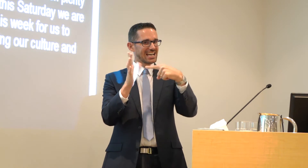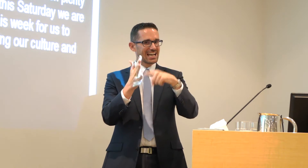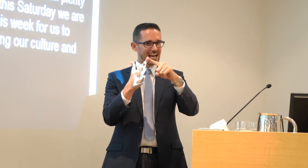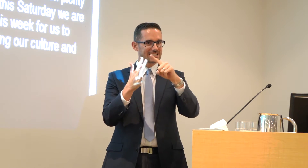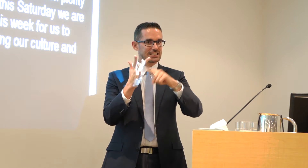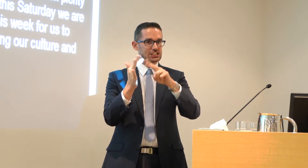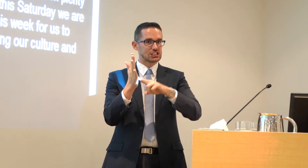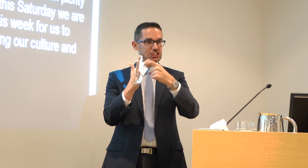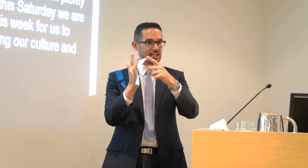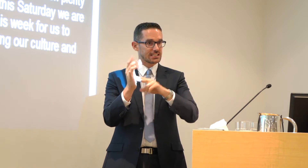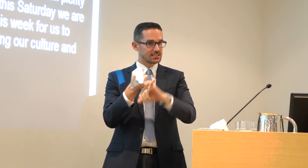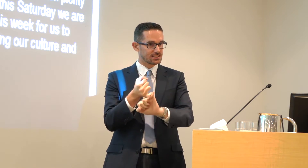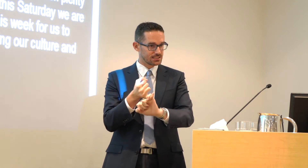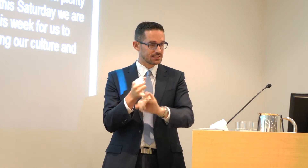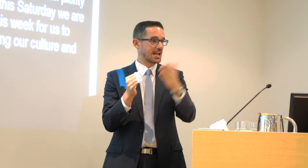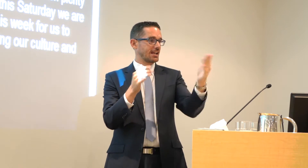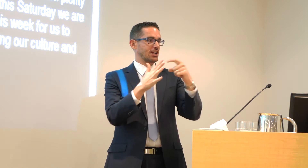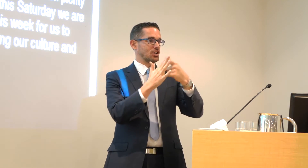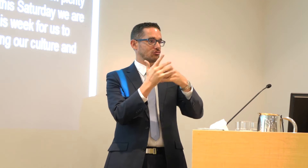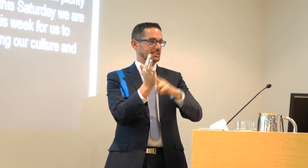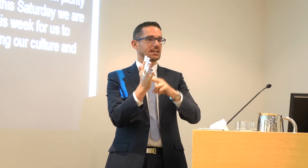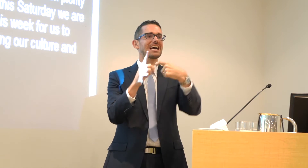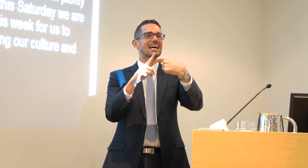to thank the Commission and